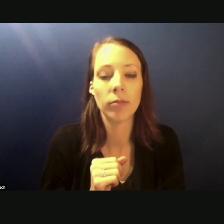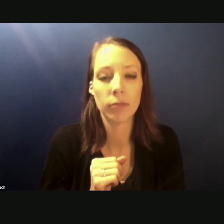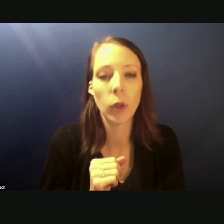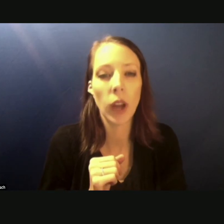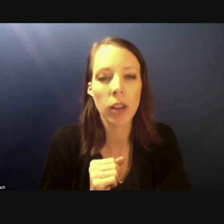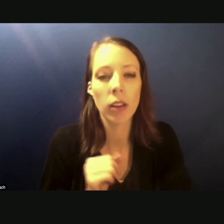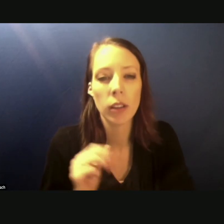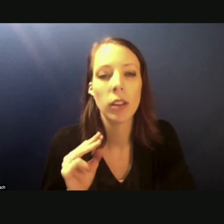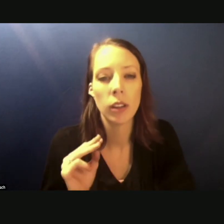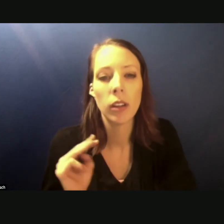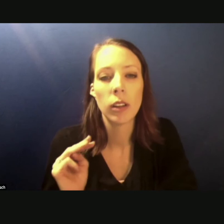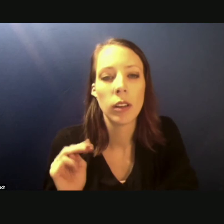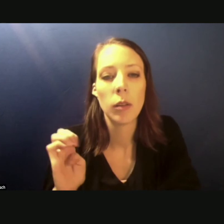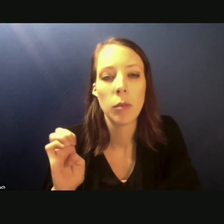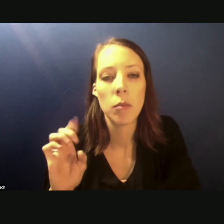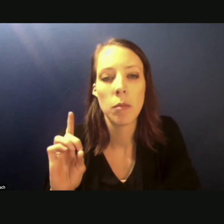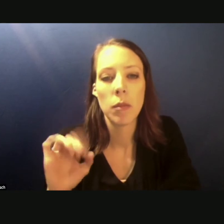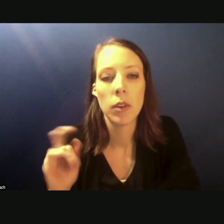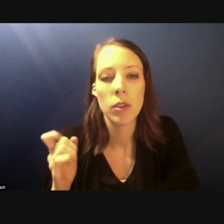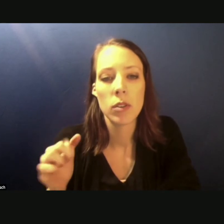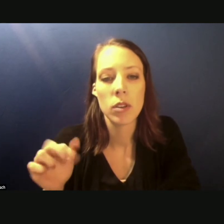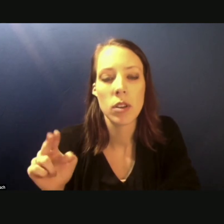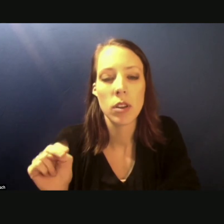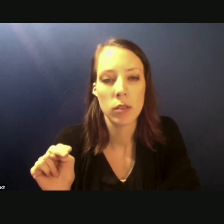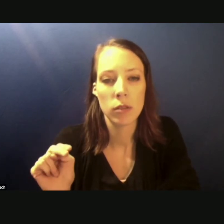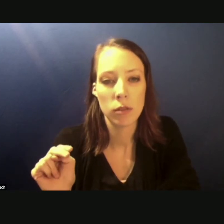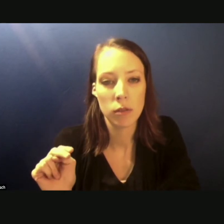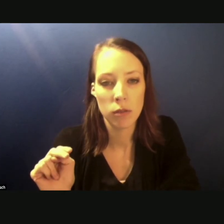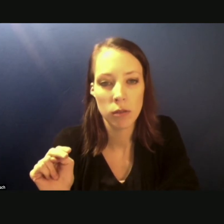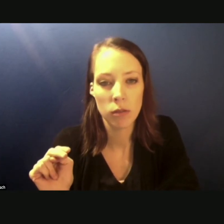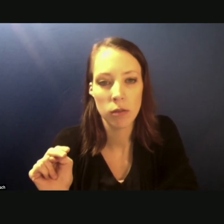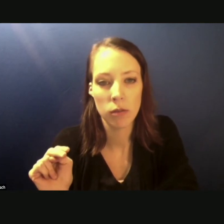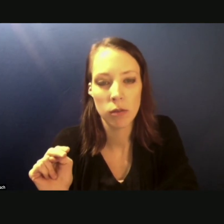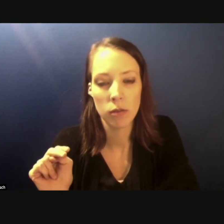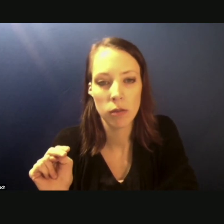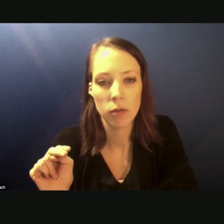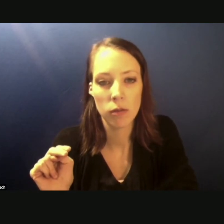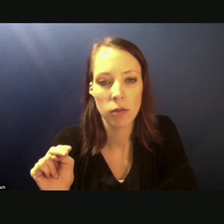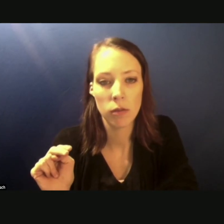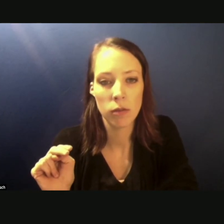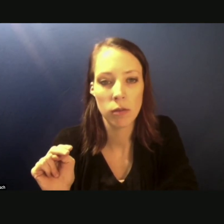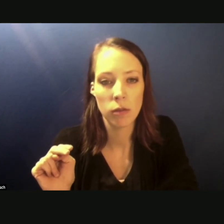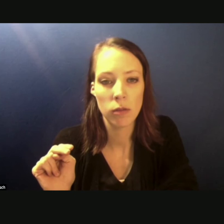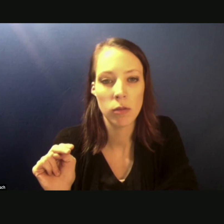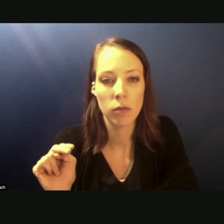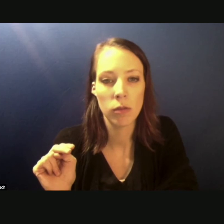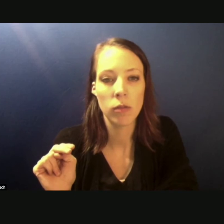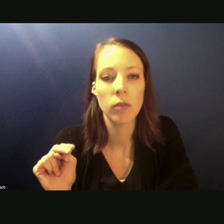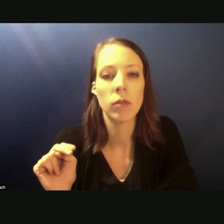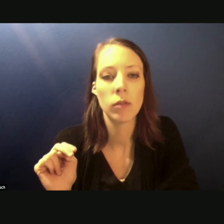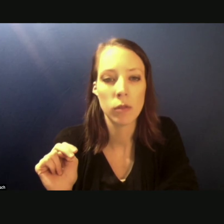Mediterranean. Okay. Um, but those were things that were already being used, like